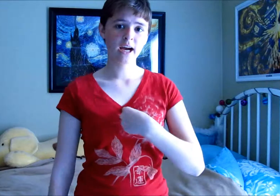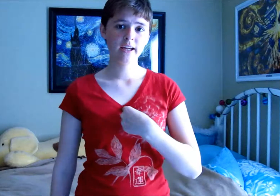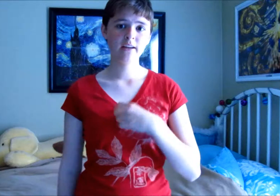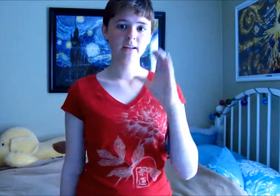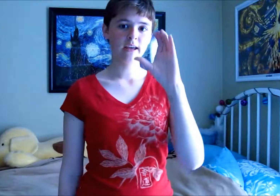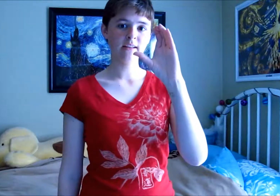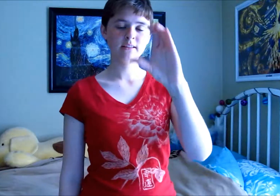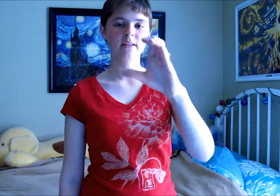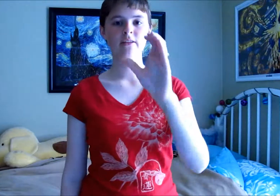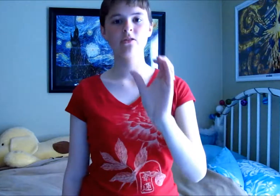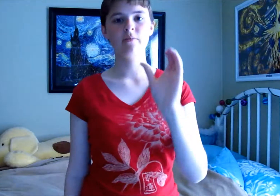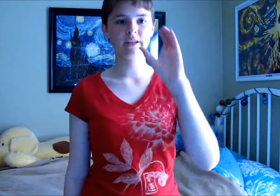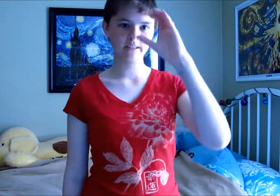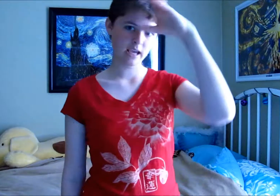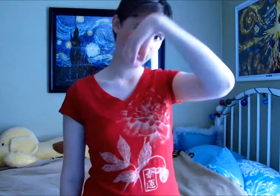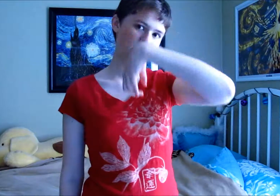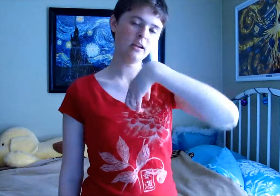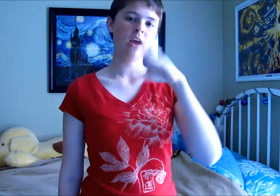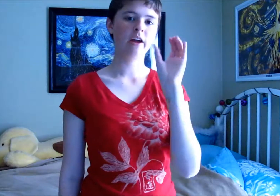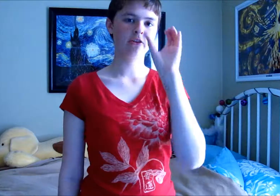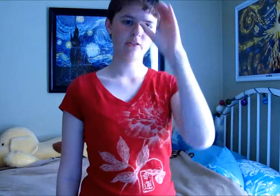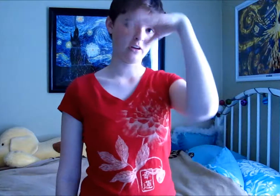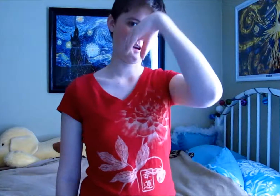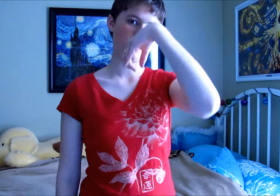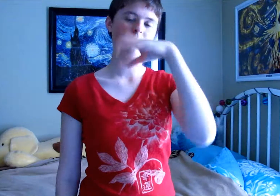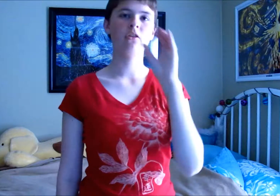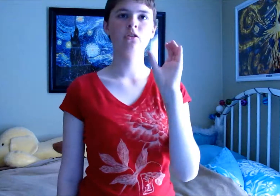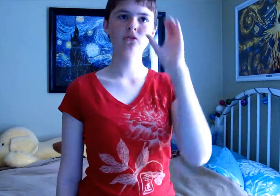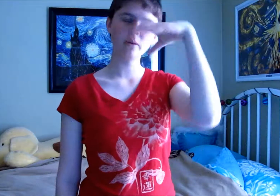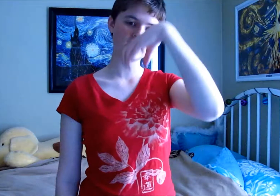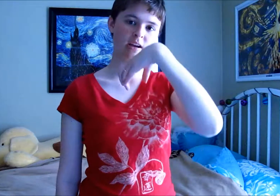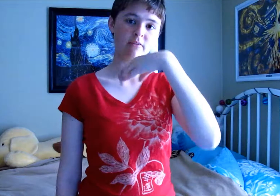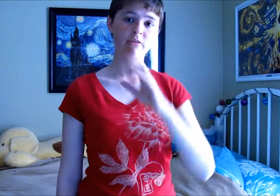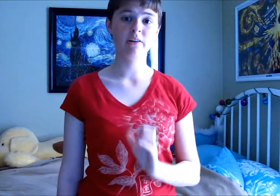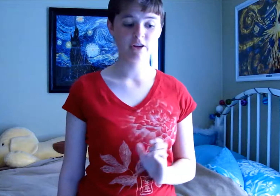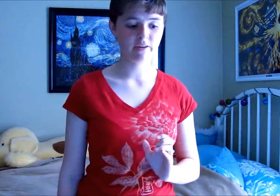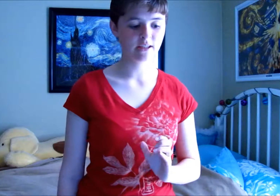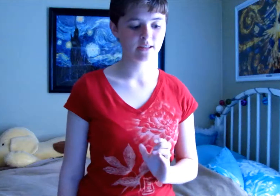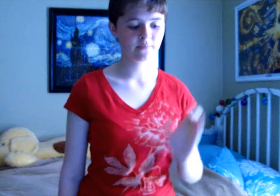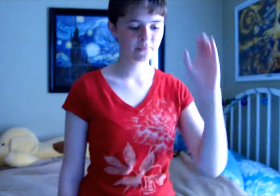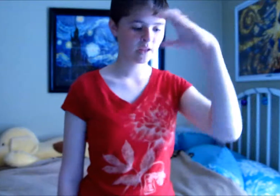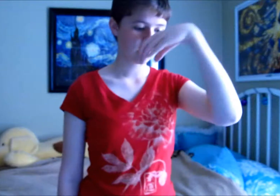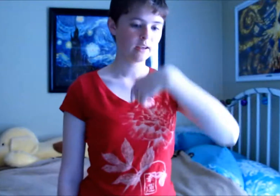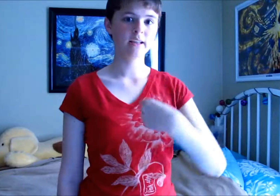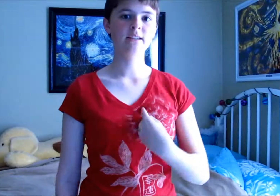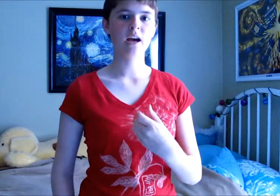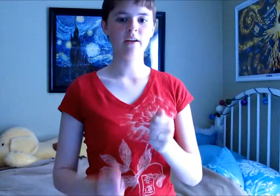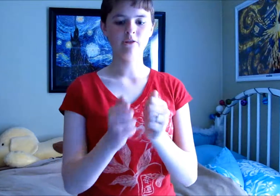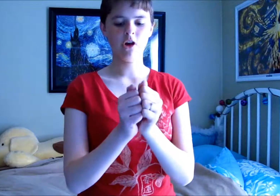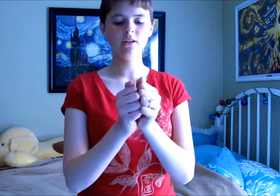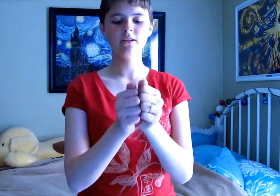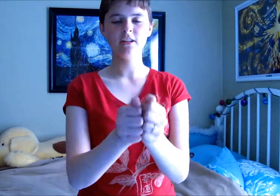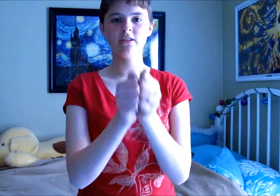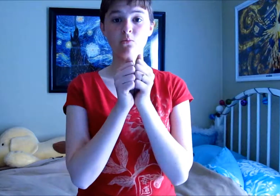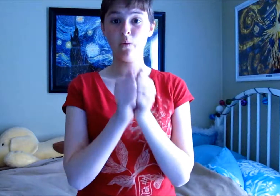I guess it's going to be a C hand, and you're just going to kind of twist it in front of your face. Guess I've lost is